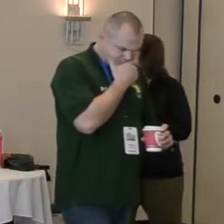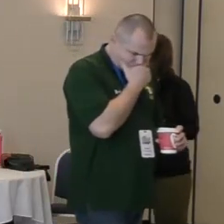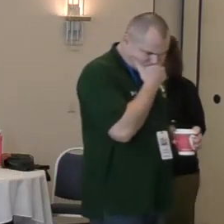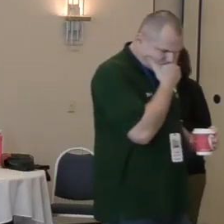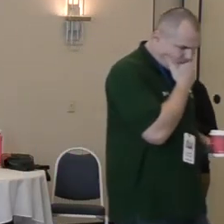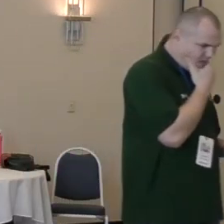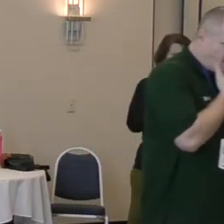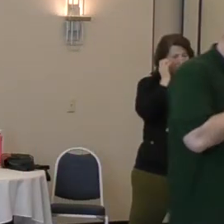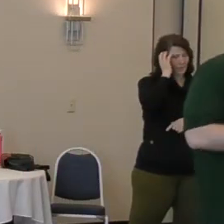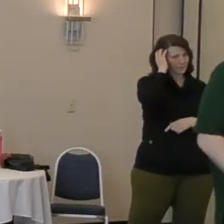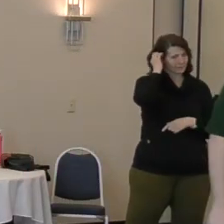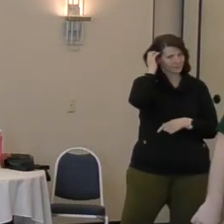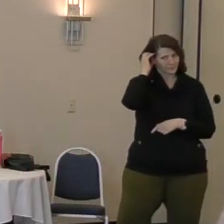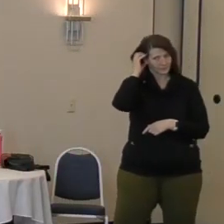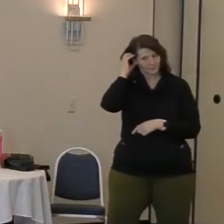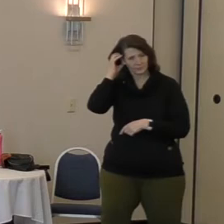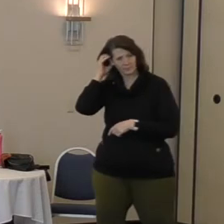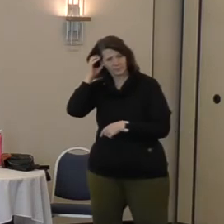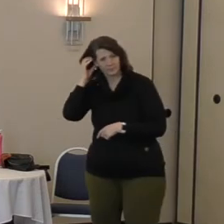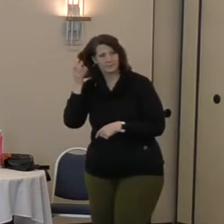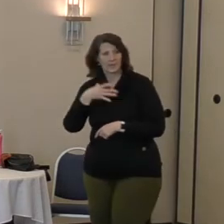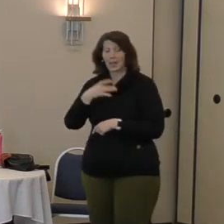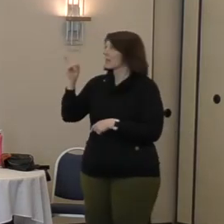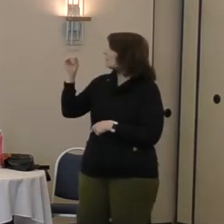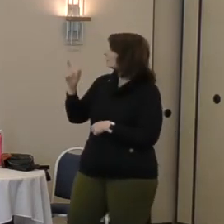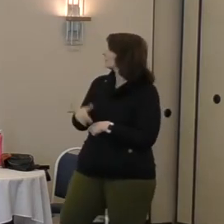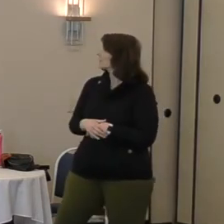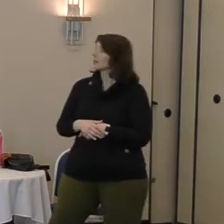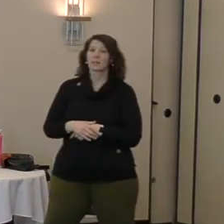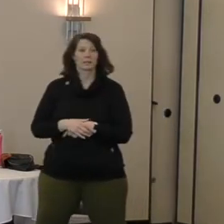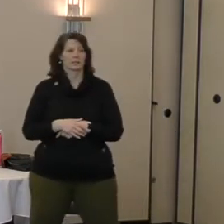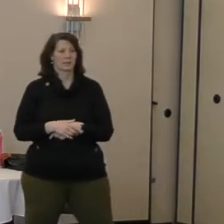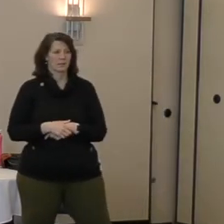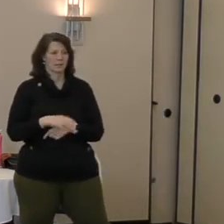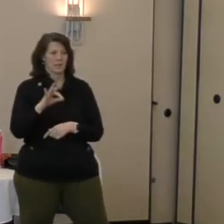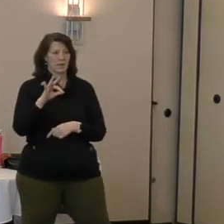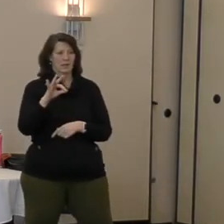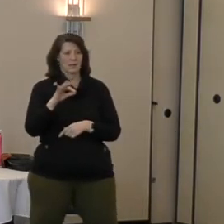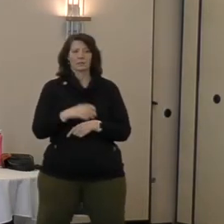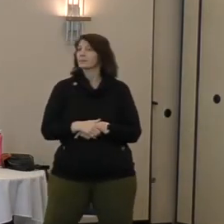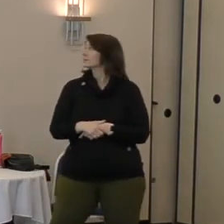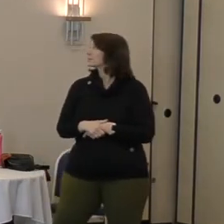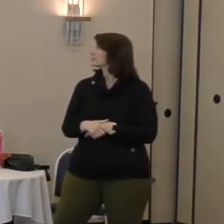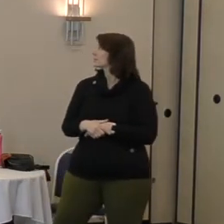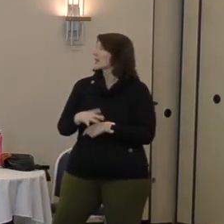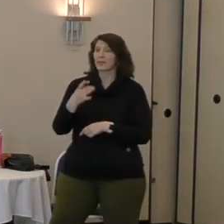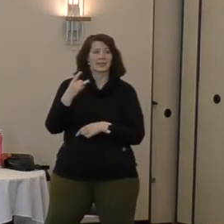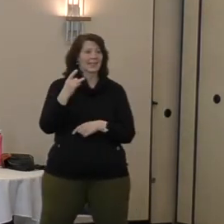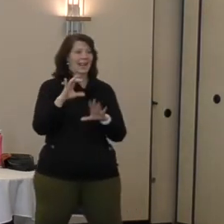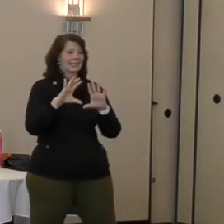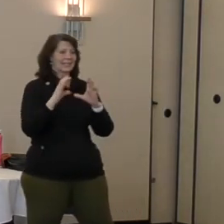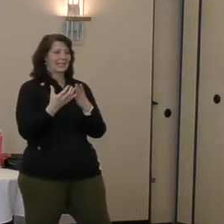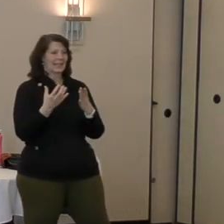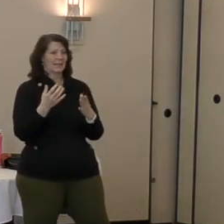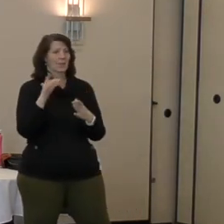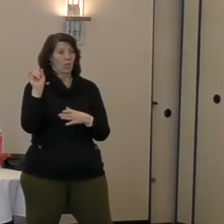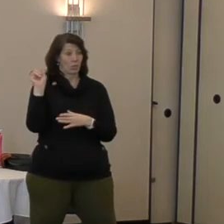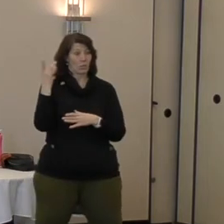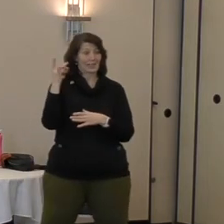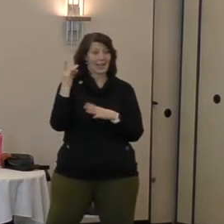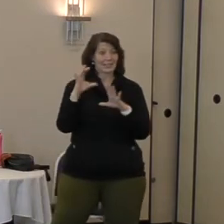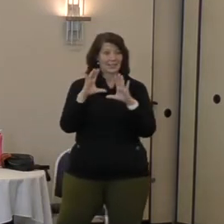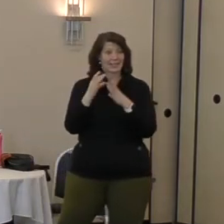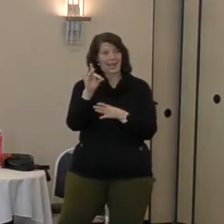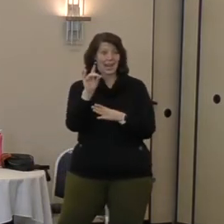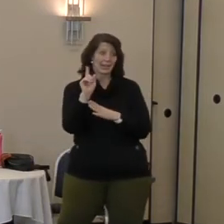on, a stat I like to throw out there. There have been 9 World Cup finals for rugby. That's 18 teams. Those 18 teams, in